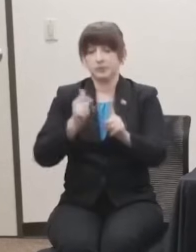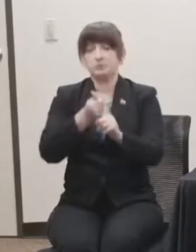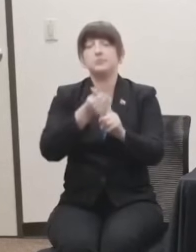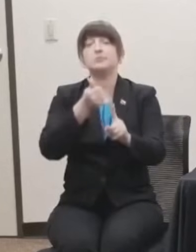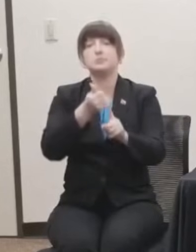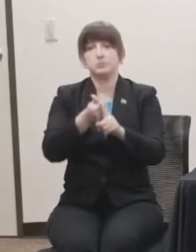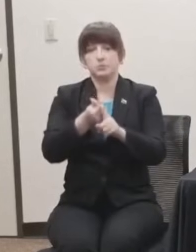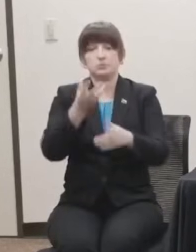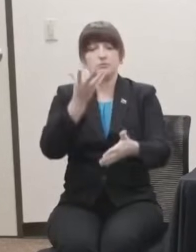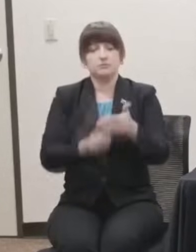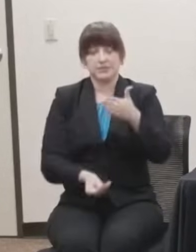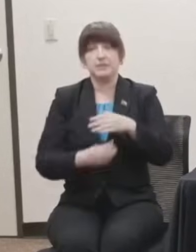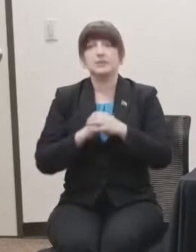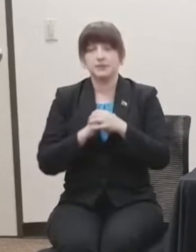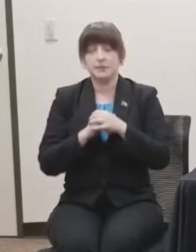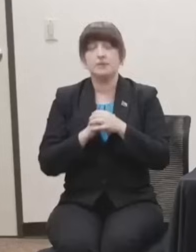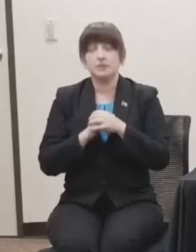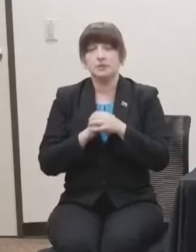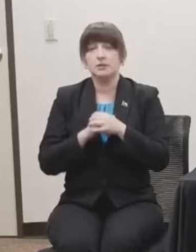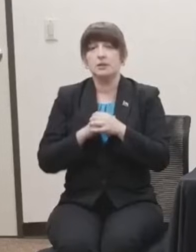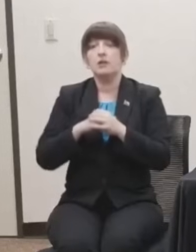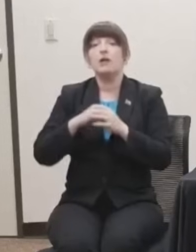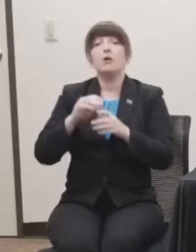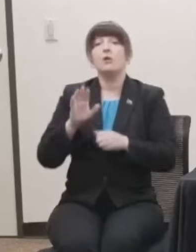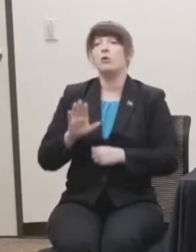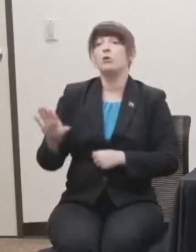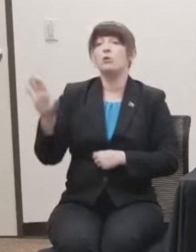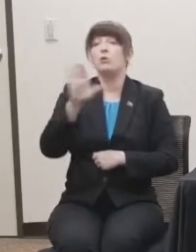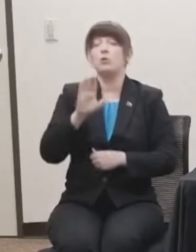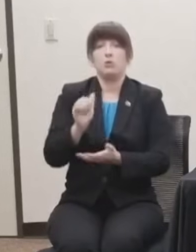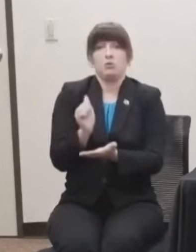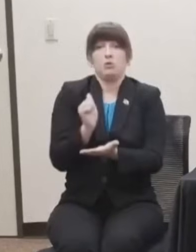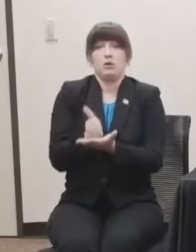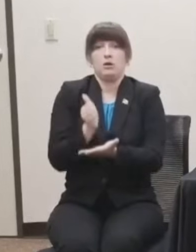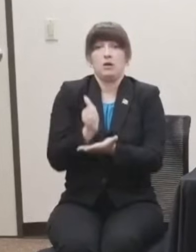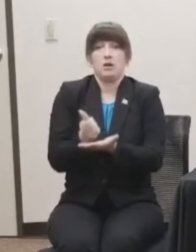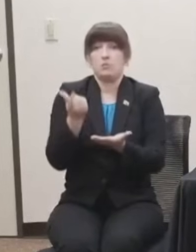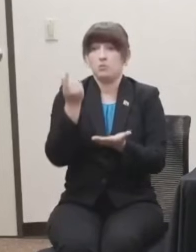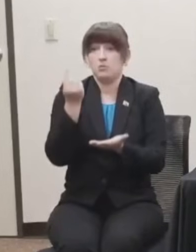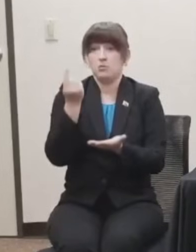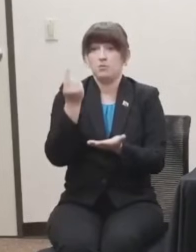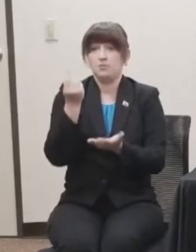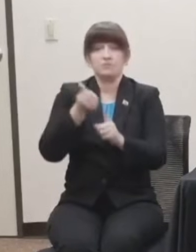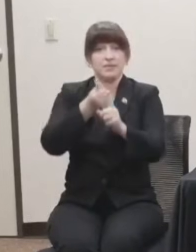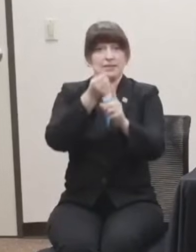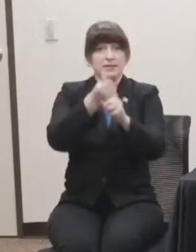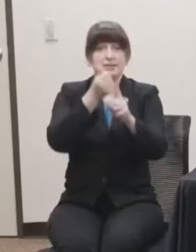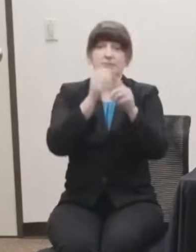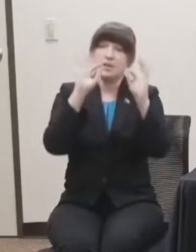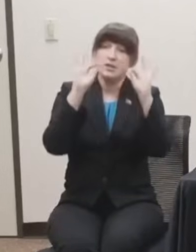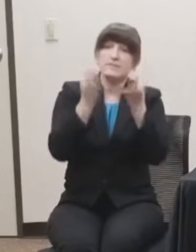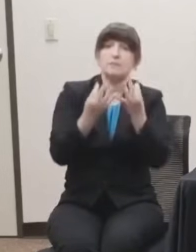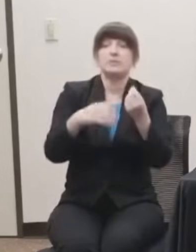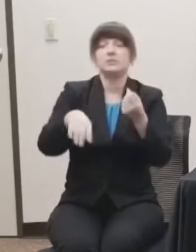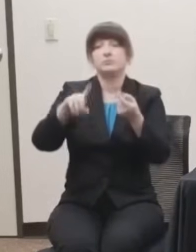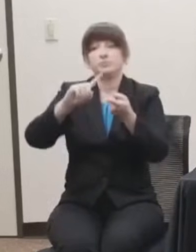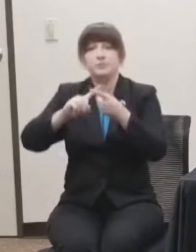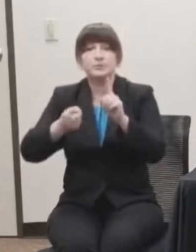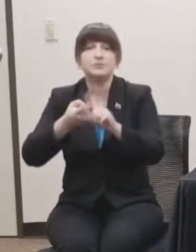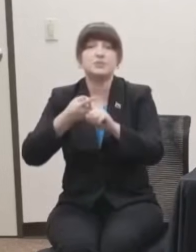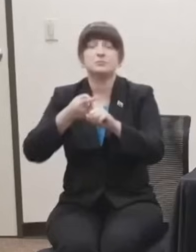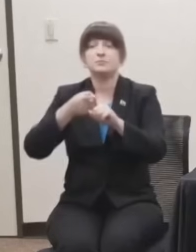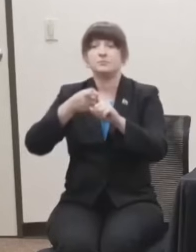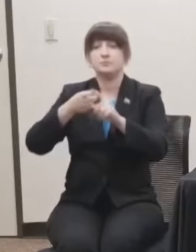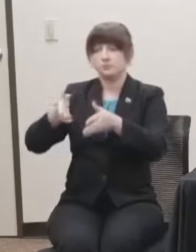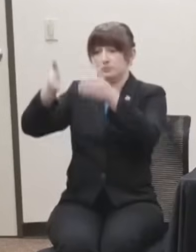One thing that could help this is if you are a relative or friend of someone that